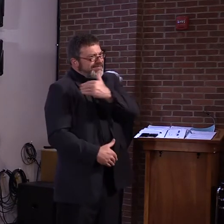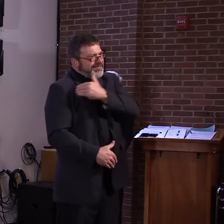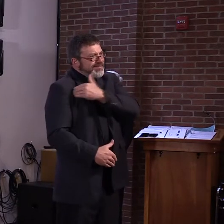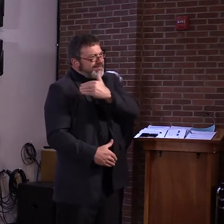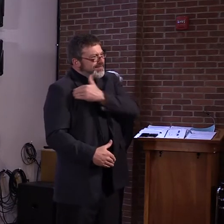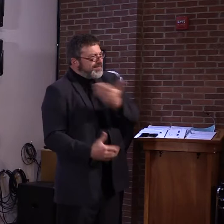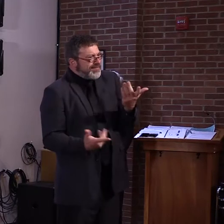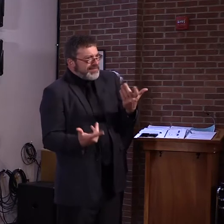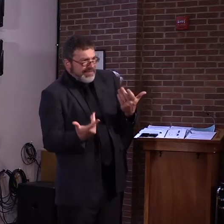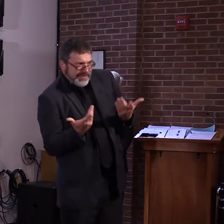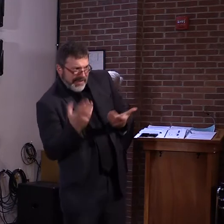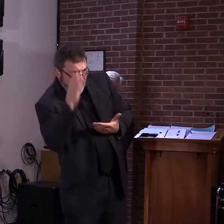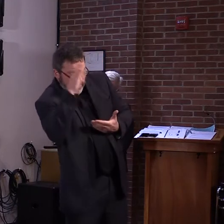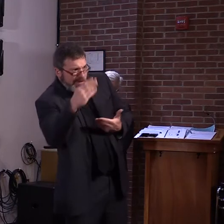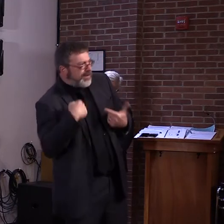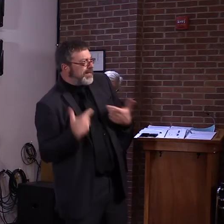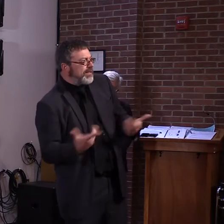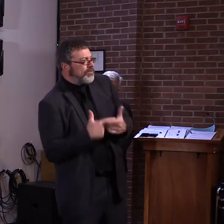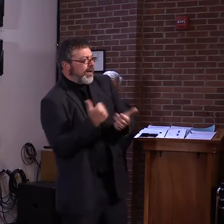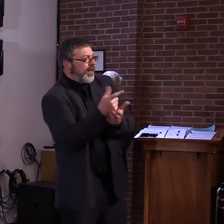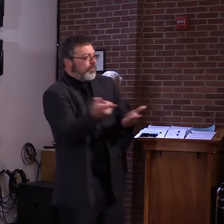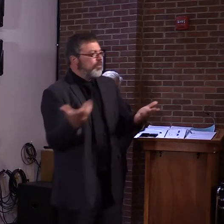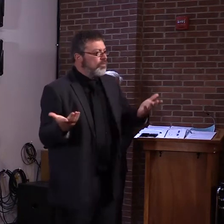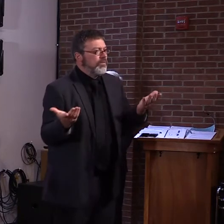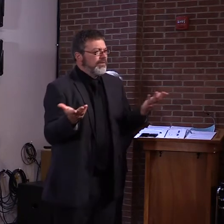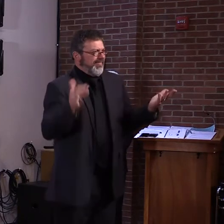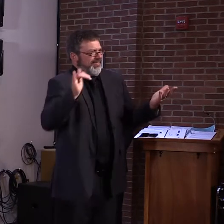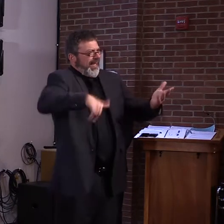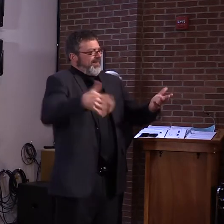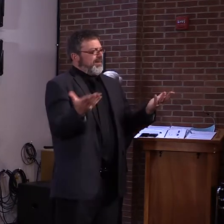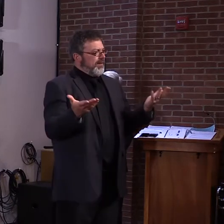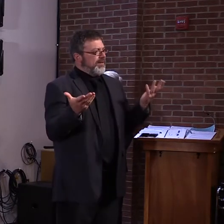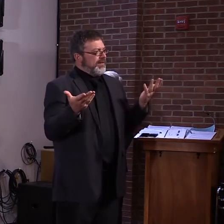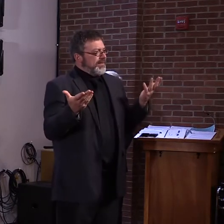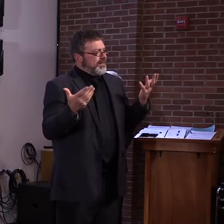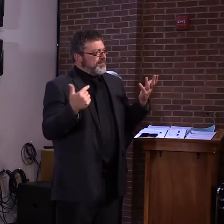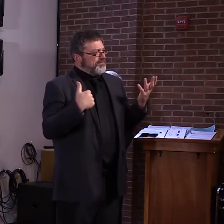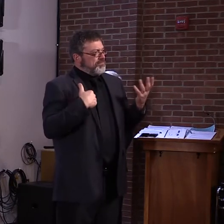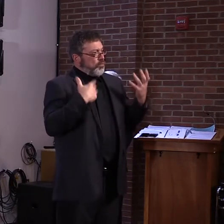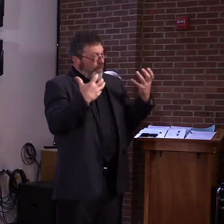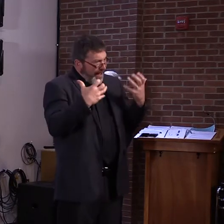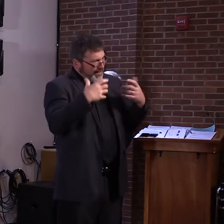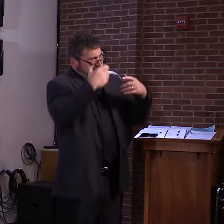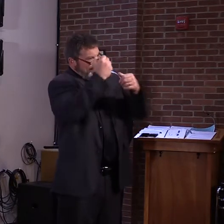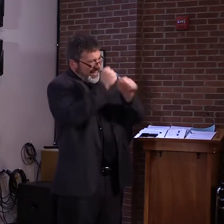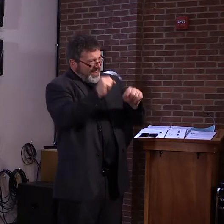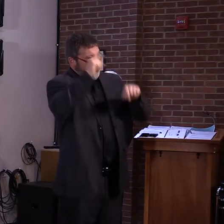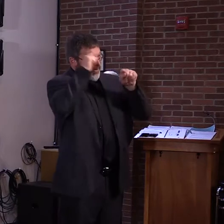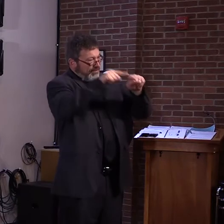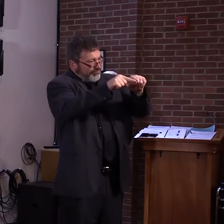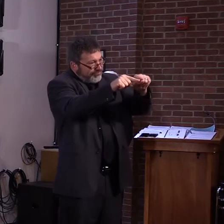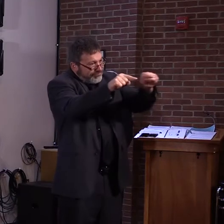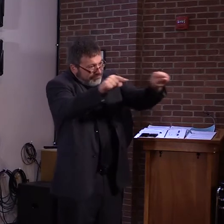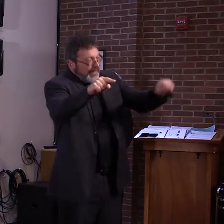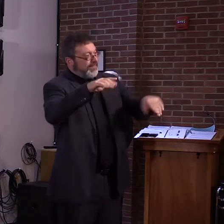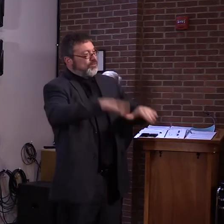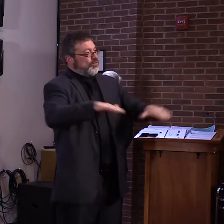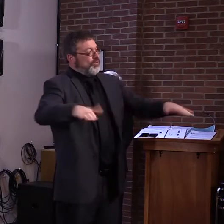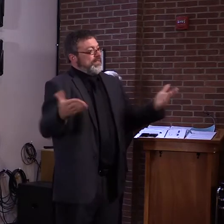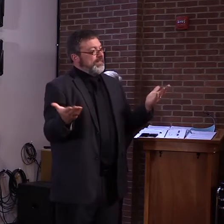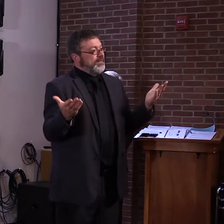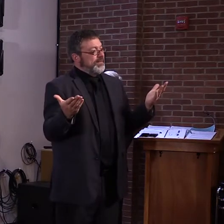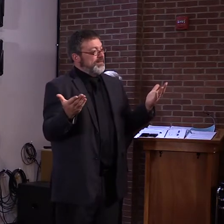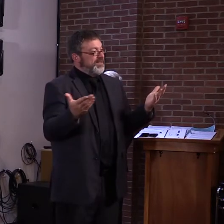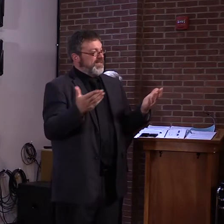assist to give the best experience for the kids. So yeah, in some respects, if they could tell us